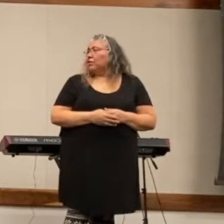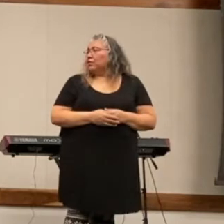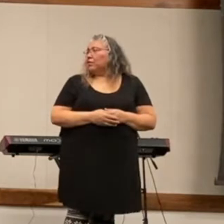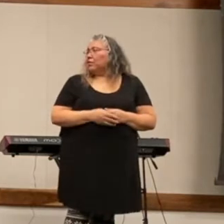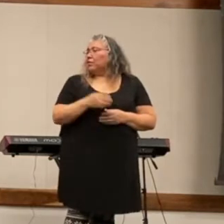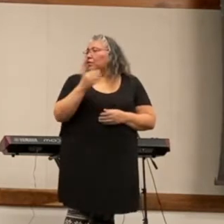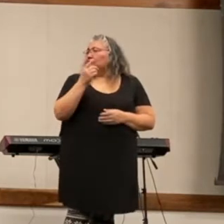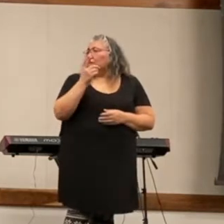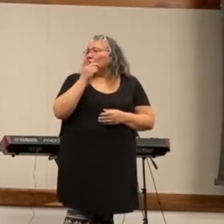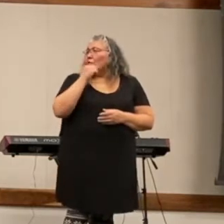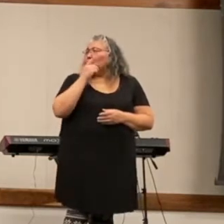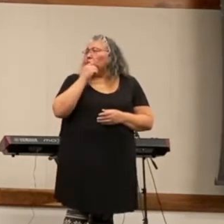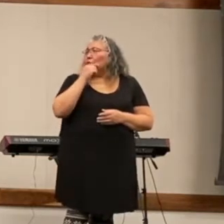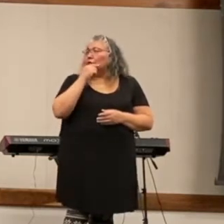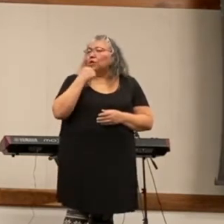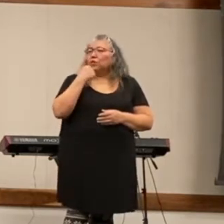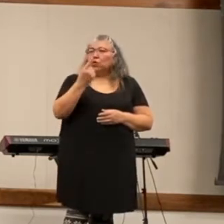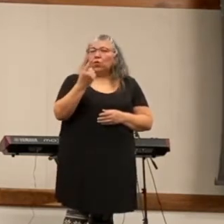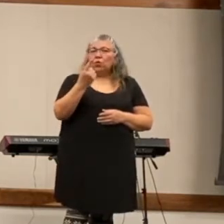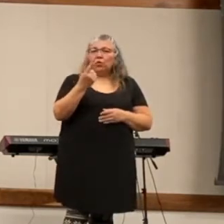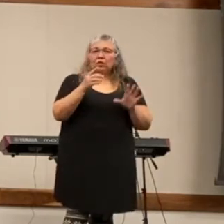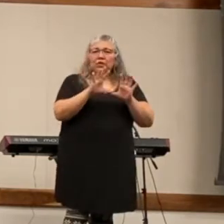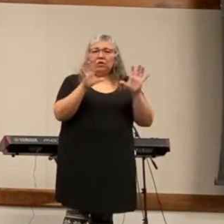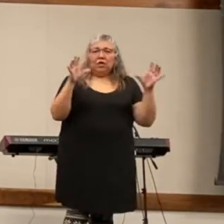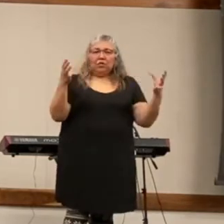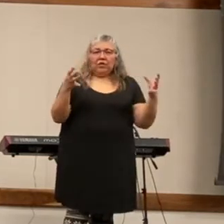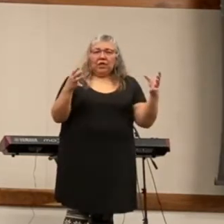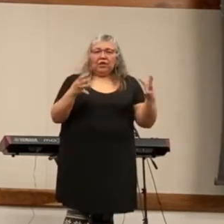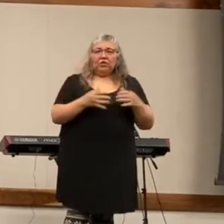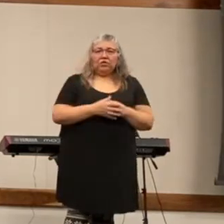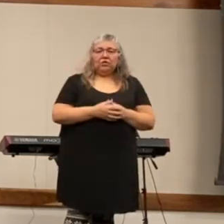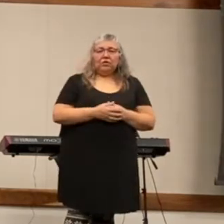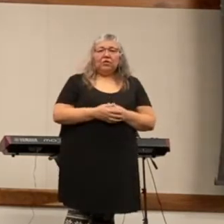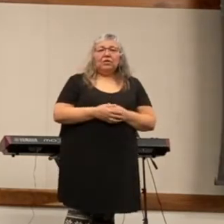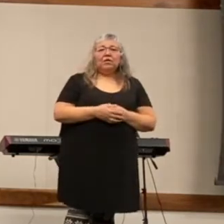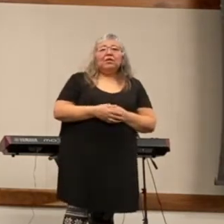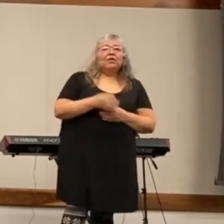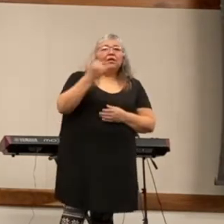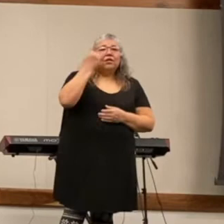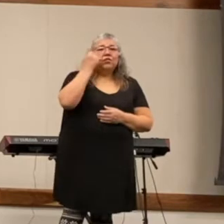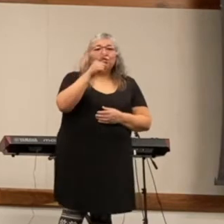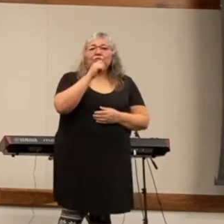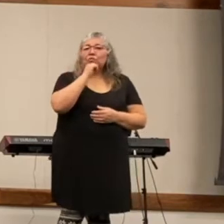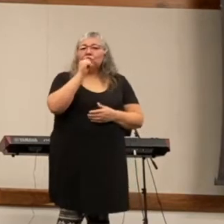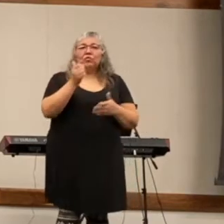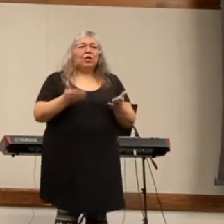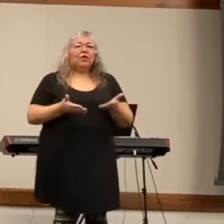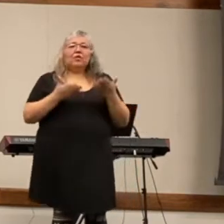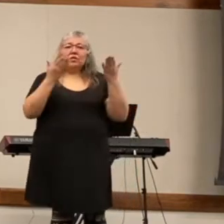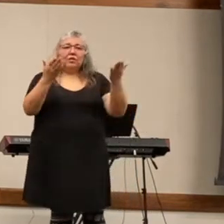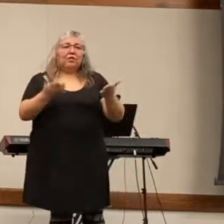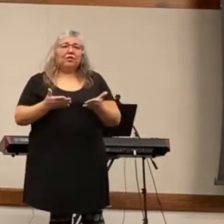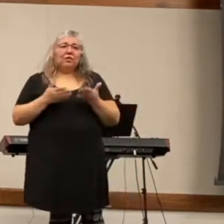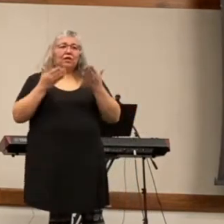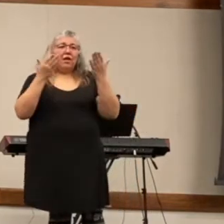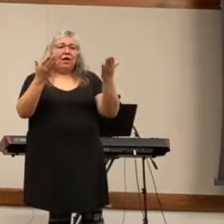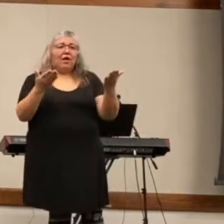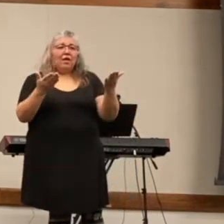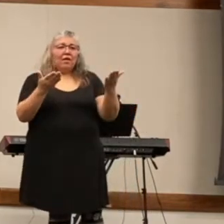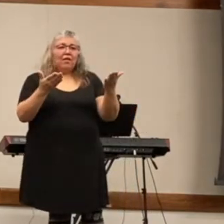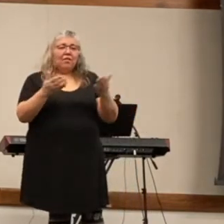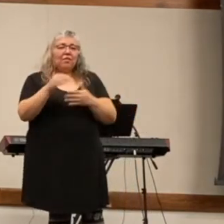I know a pastor who told his congregation that if you did not tithe at